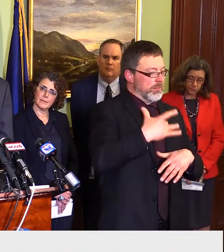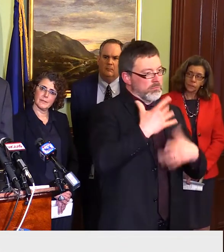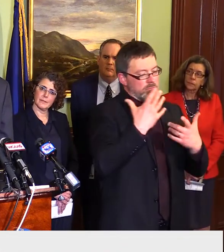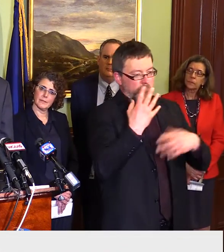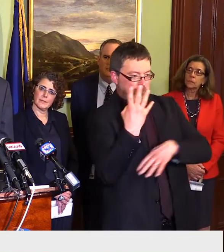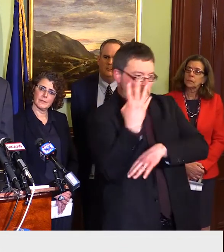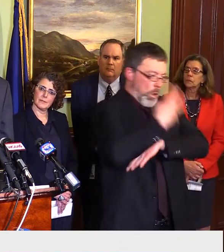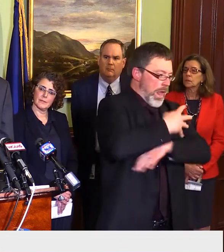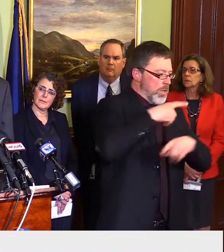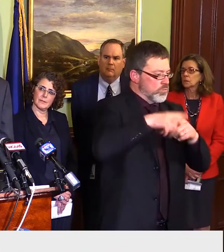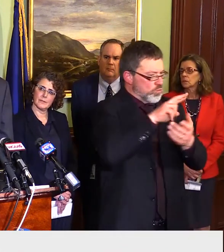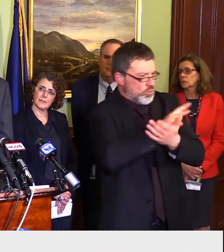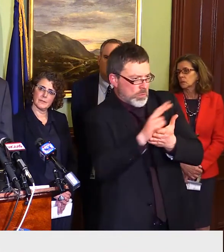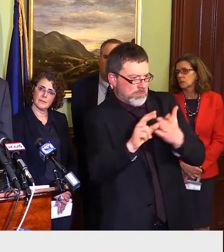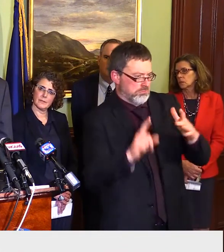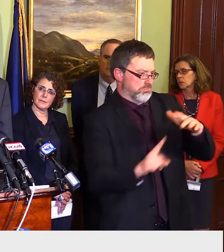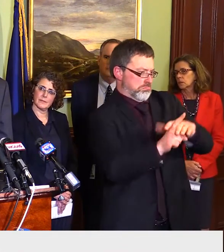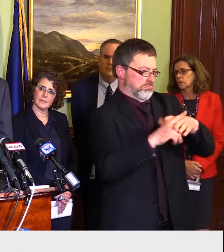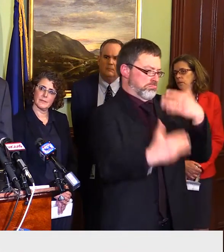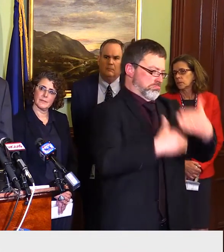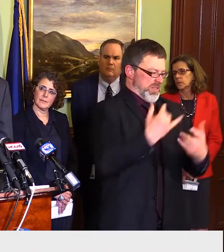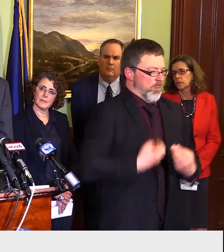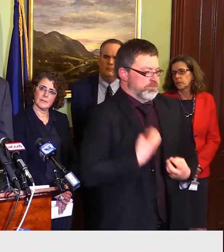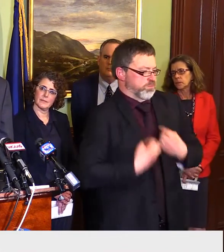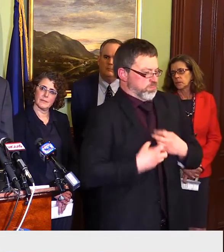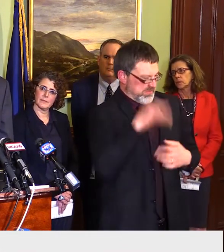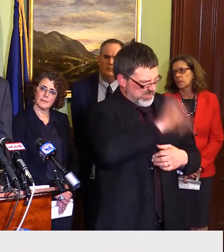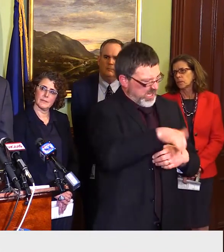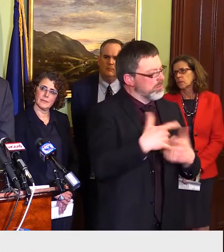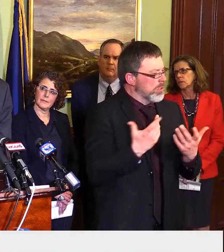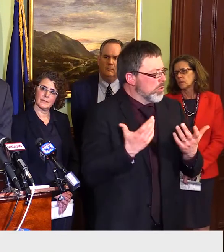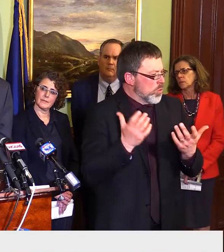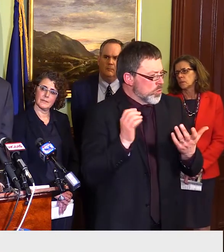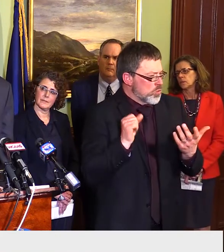seems to me inadequate.